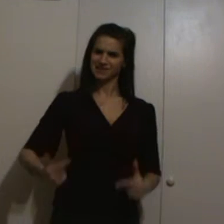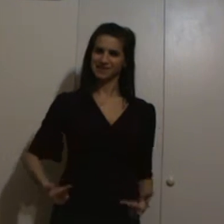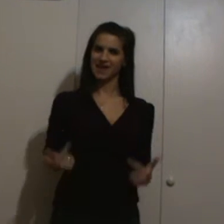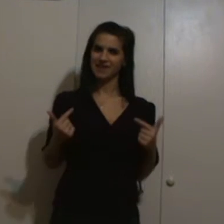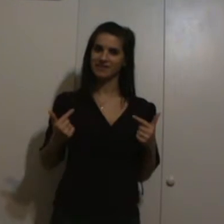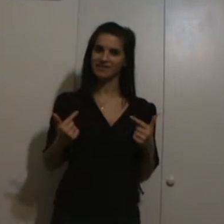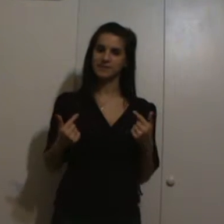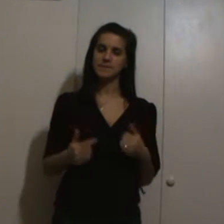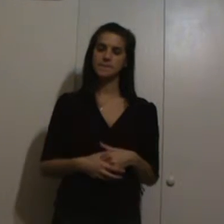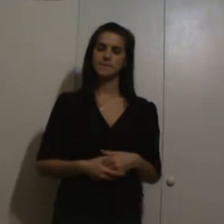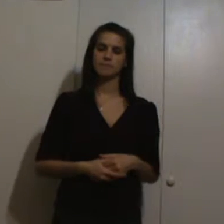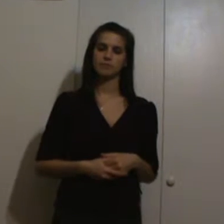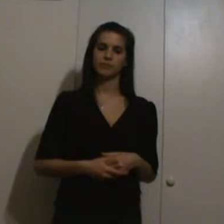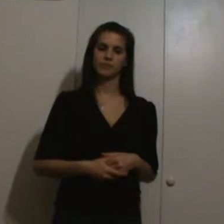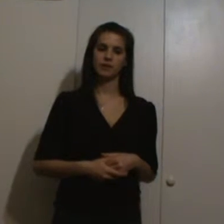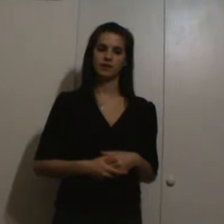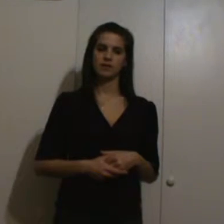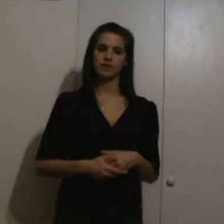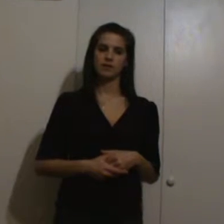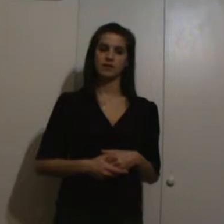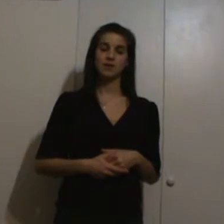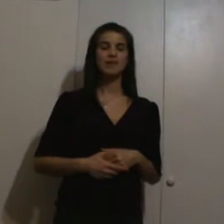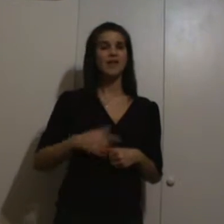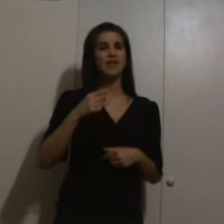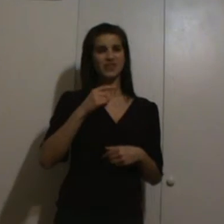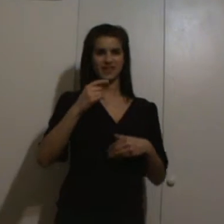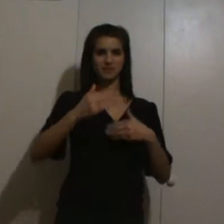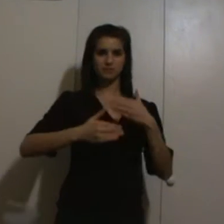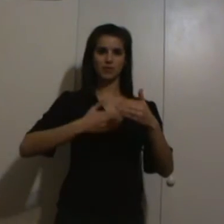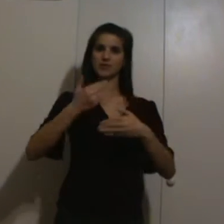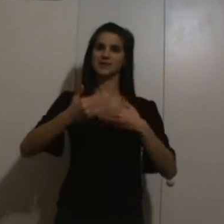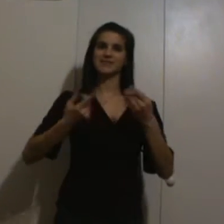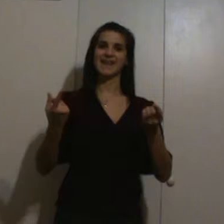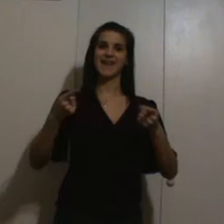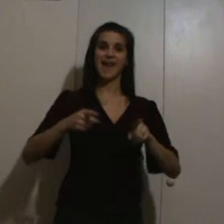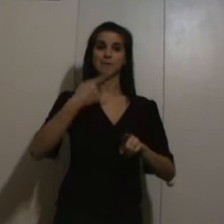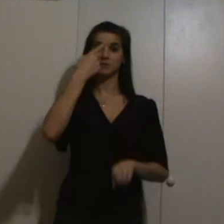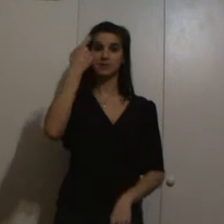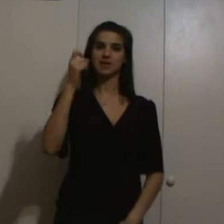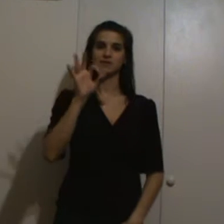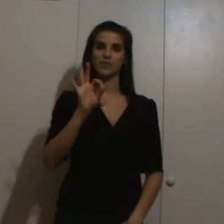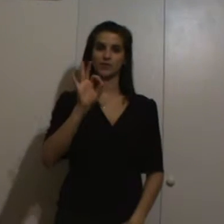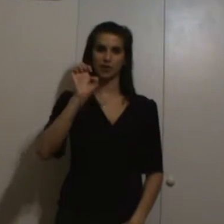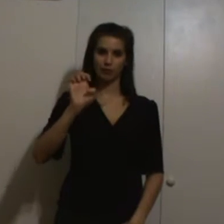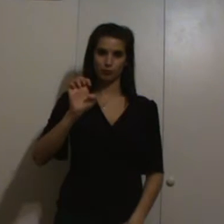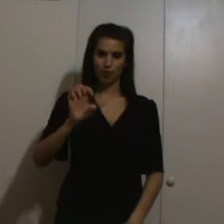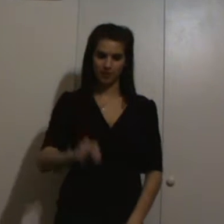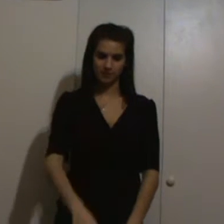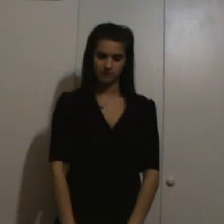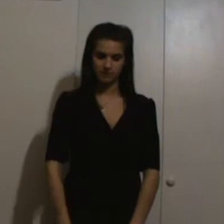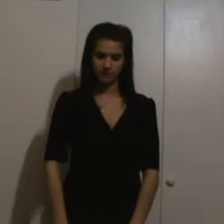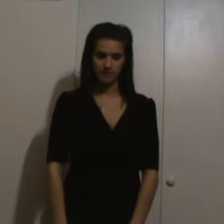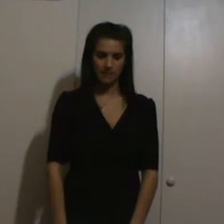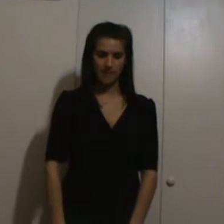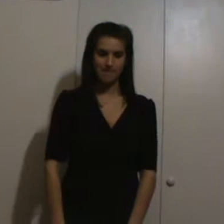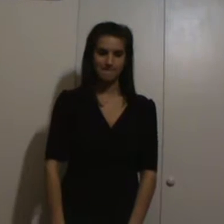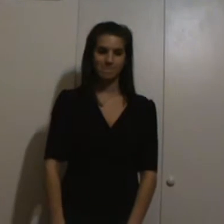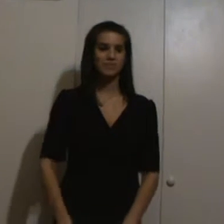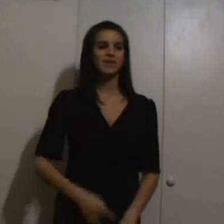about because of free enterprise. This progress came about when there was little,